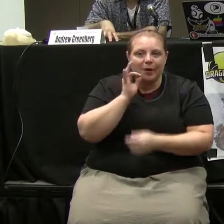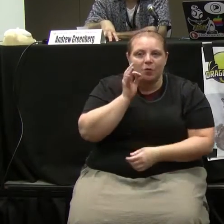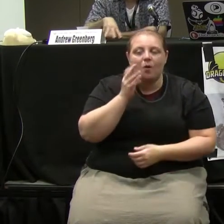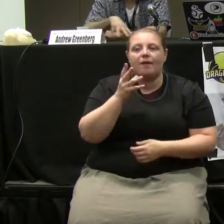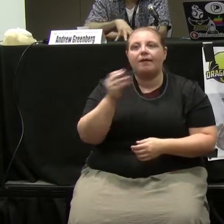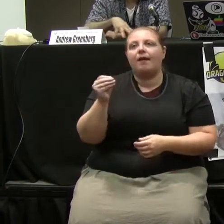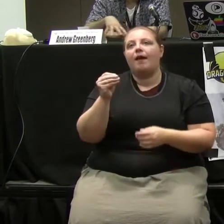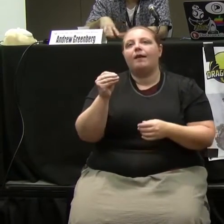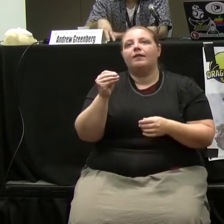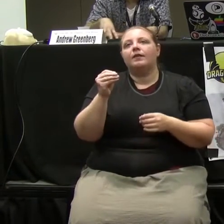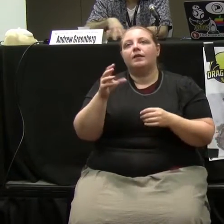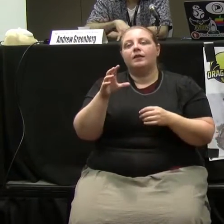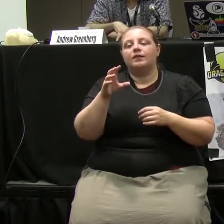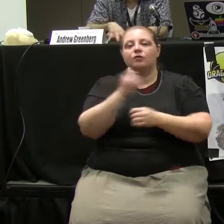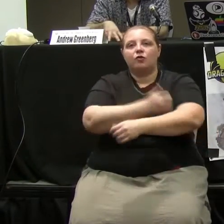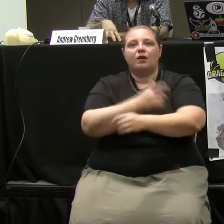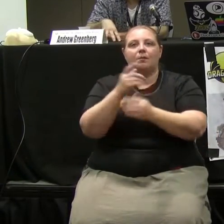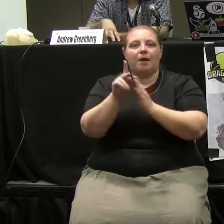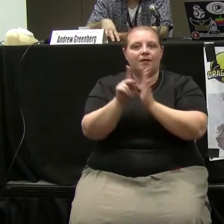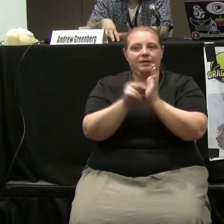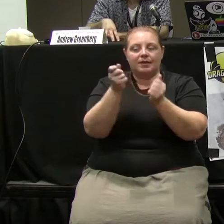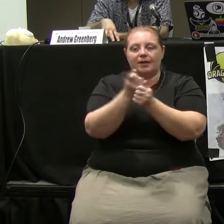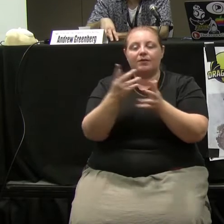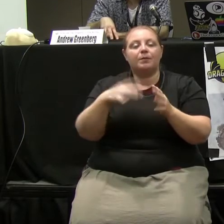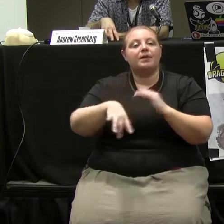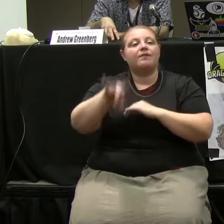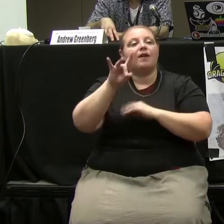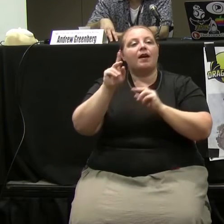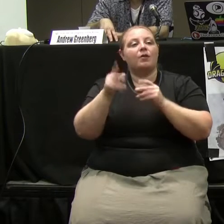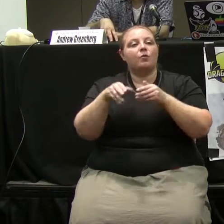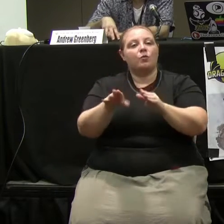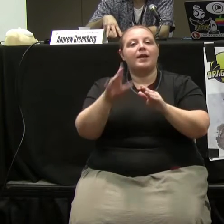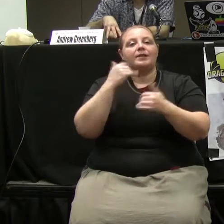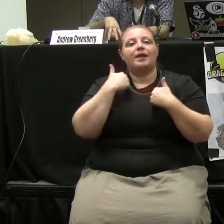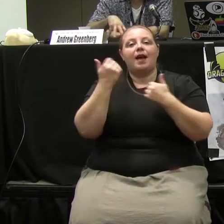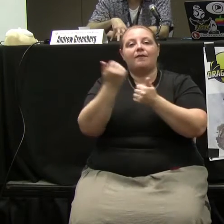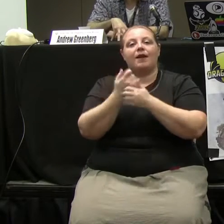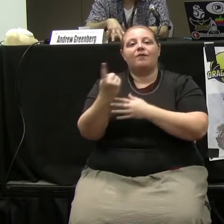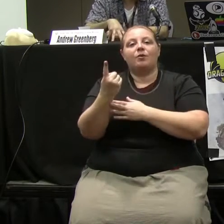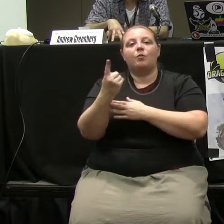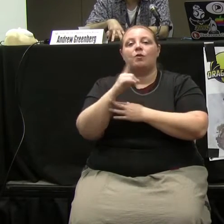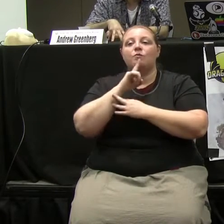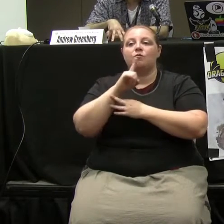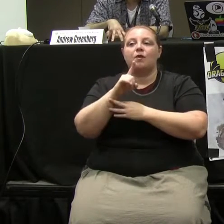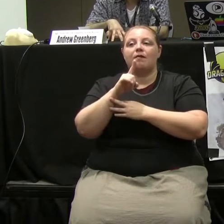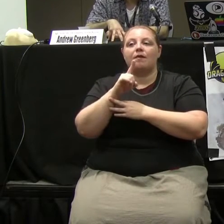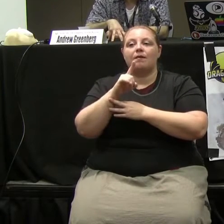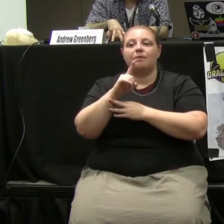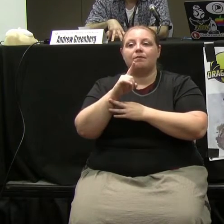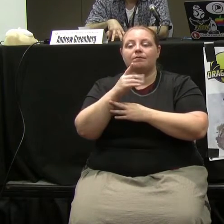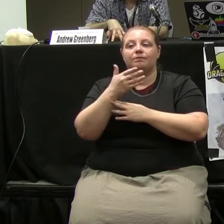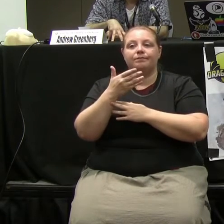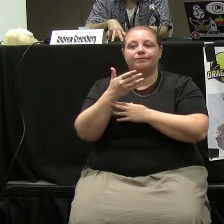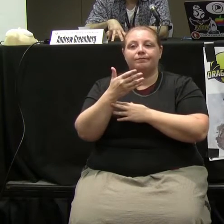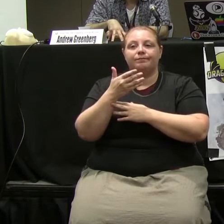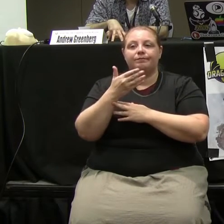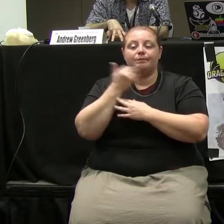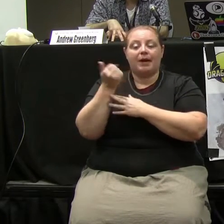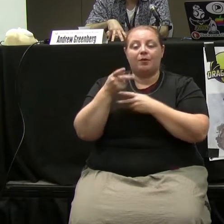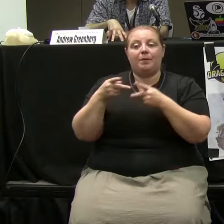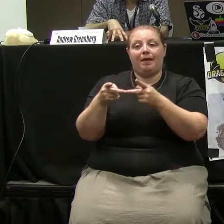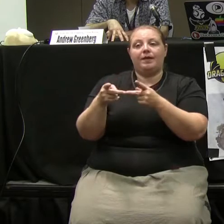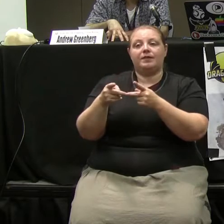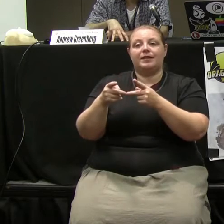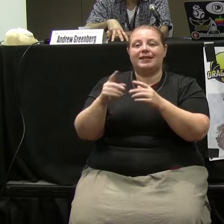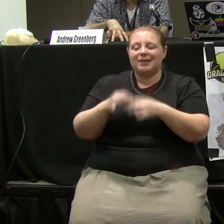on. And finding ways to get everyone involved to create at least a better place than where we are now is an important part for